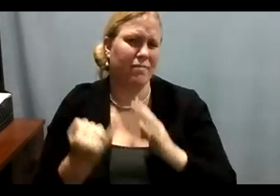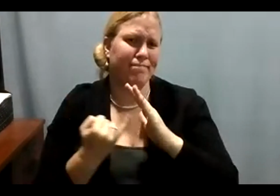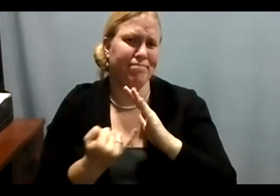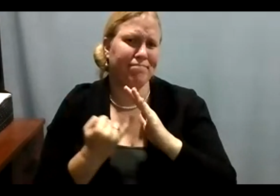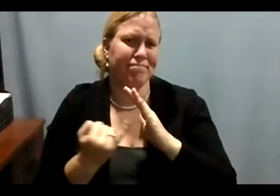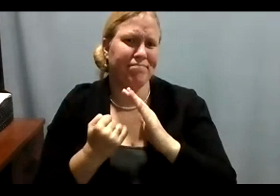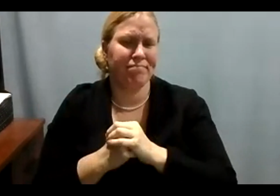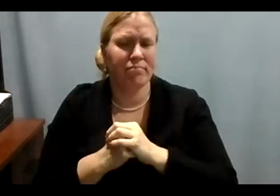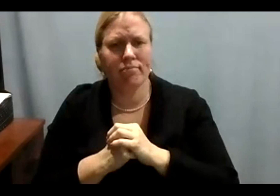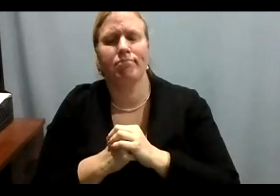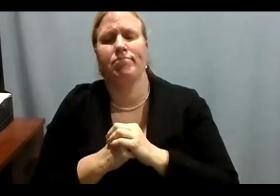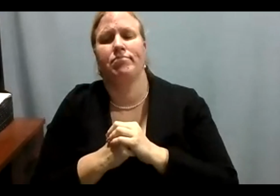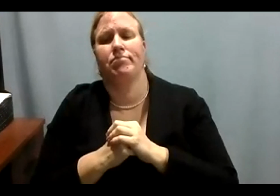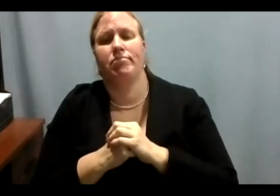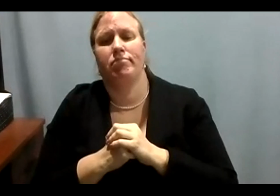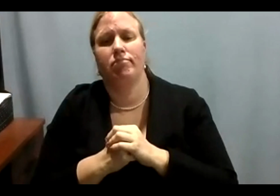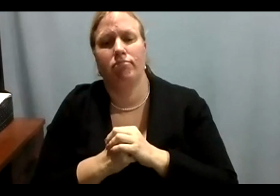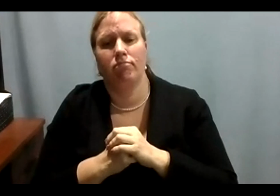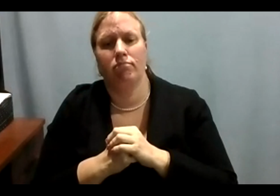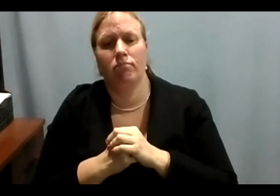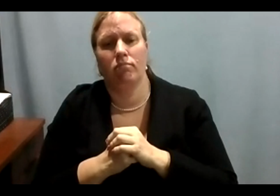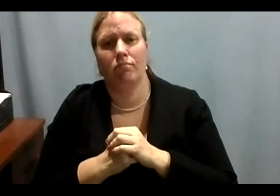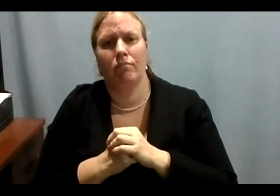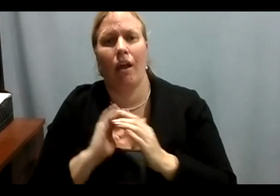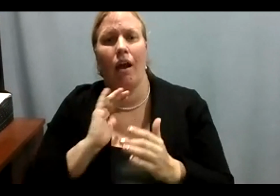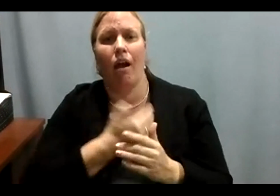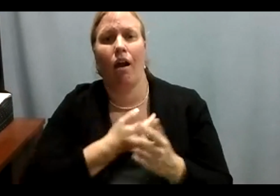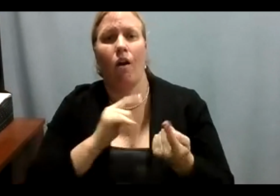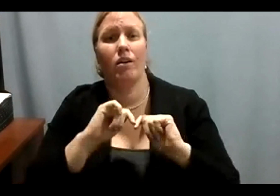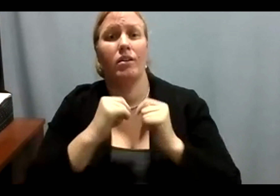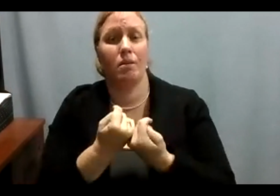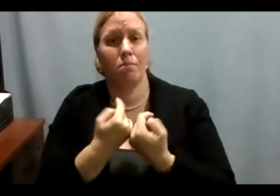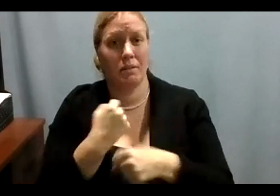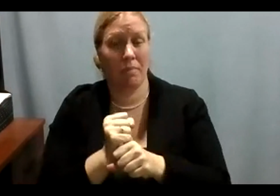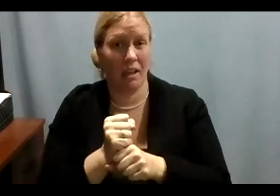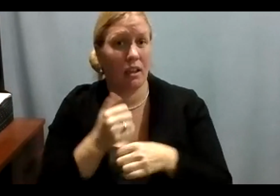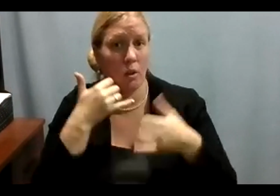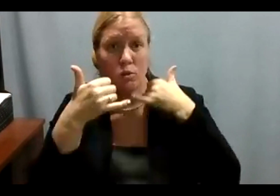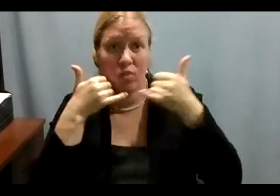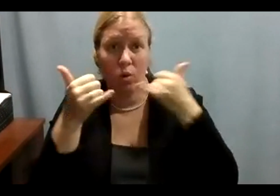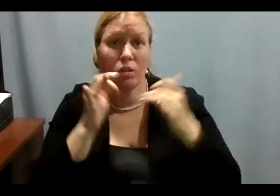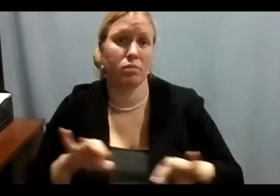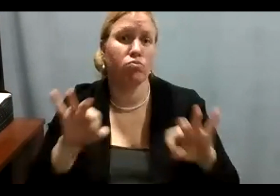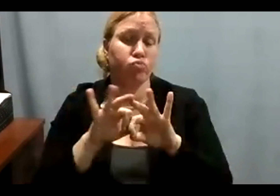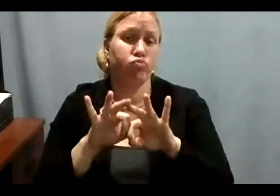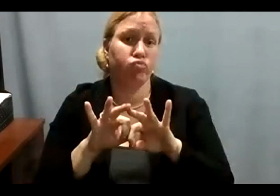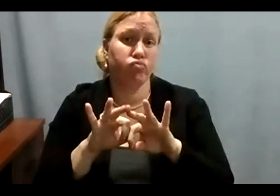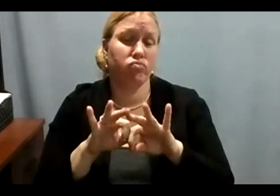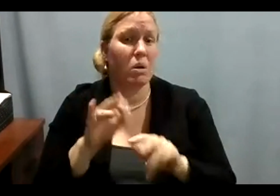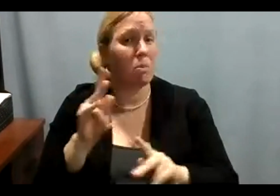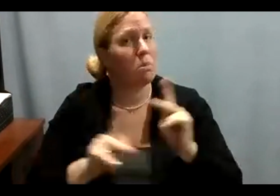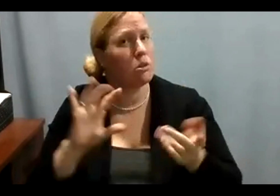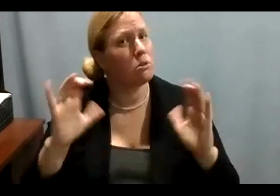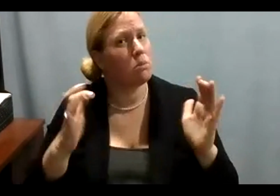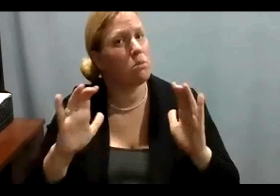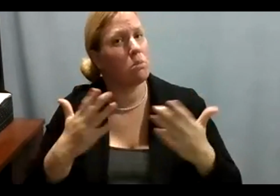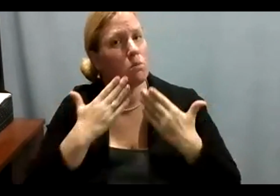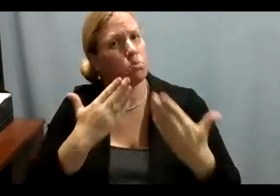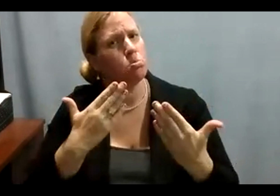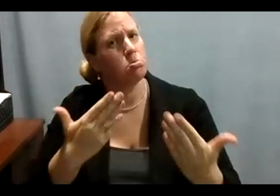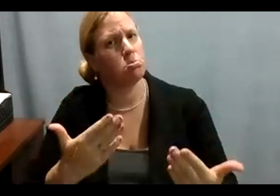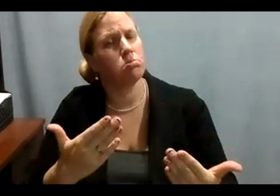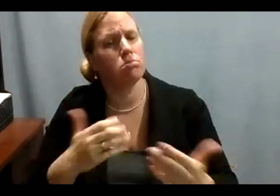even the fact that uh our team is making those phone calls i think is important uh and very grateful uh that uh the alders are